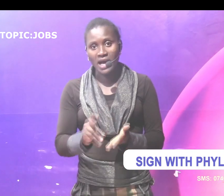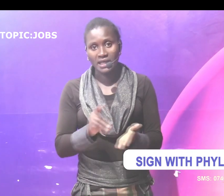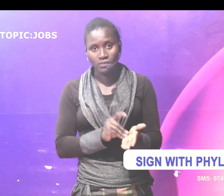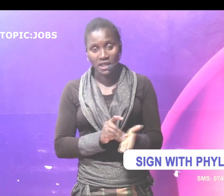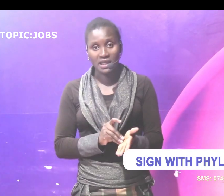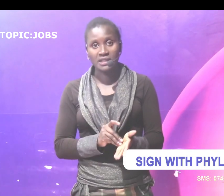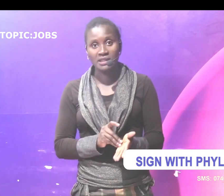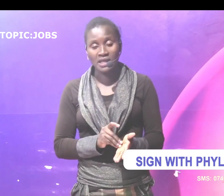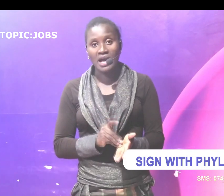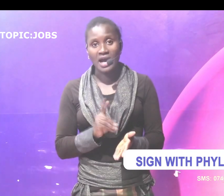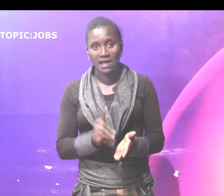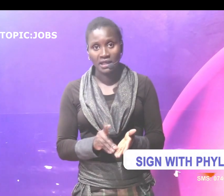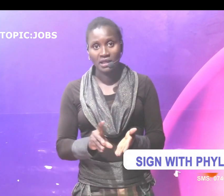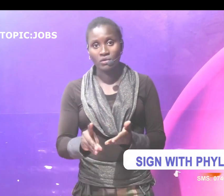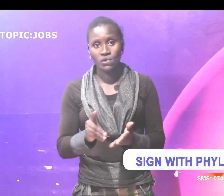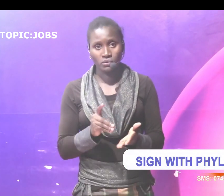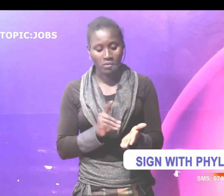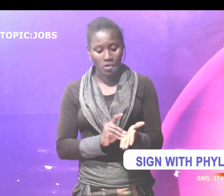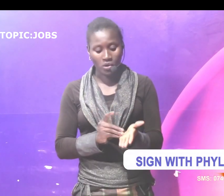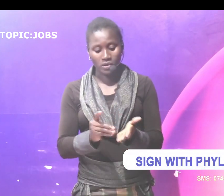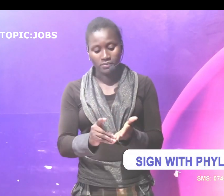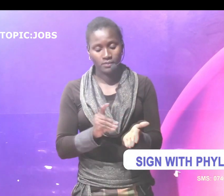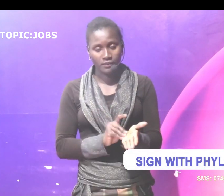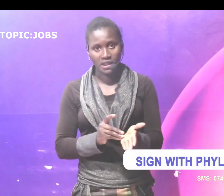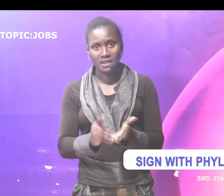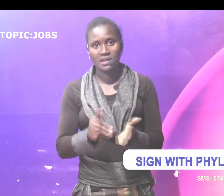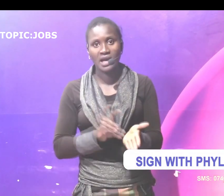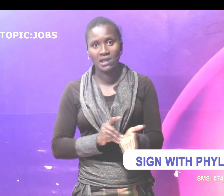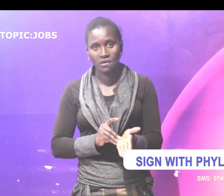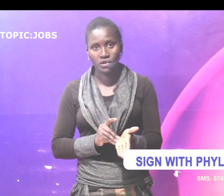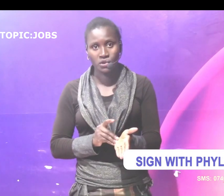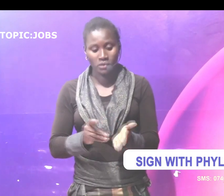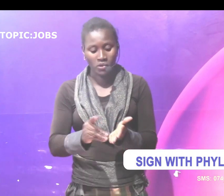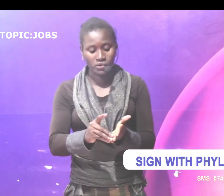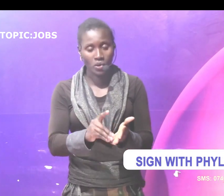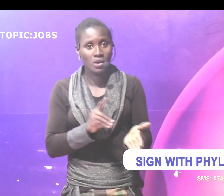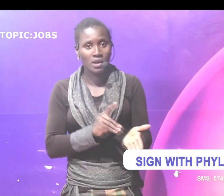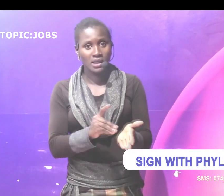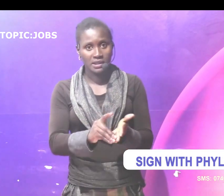meaning it is highly consumable. It is highly consumable. So